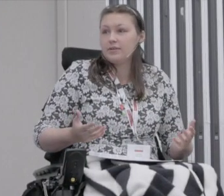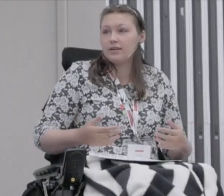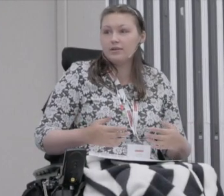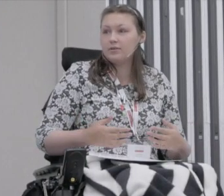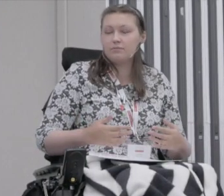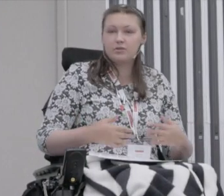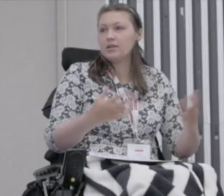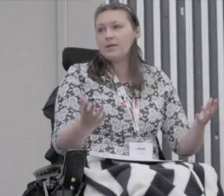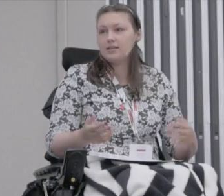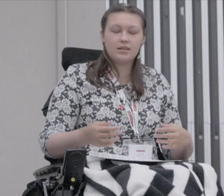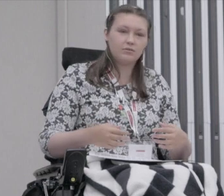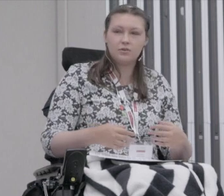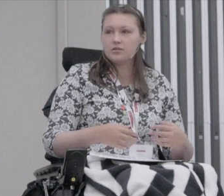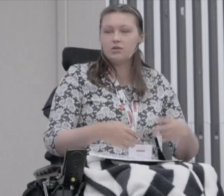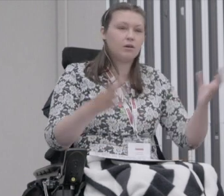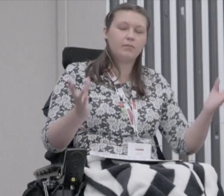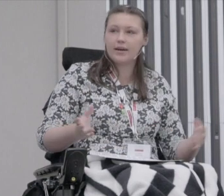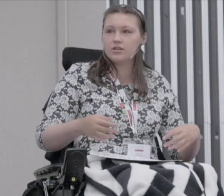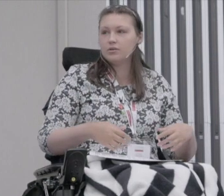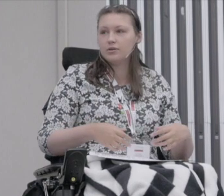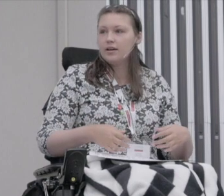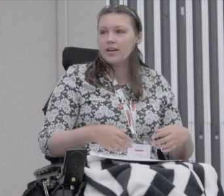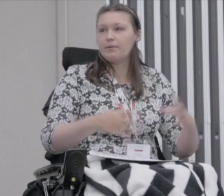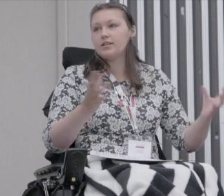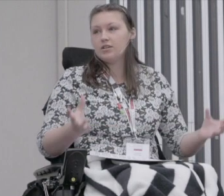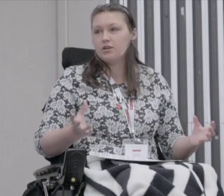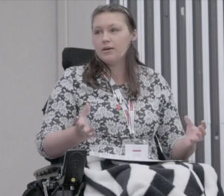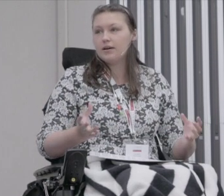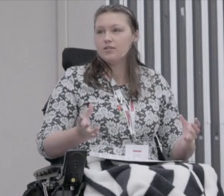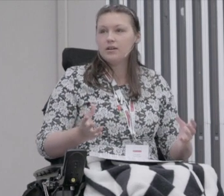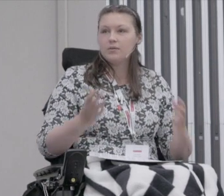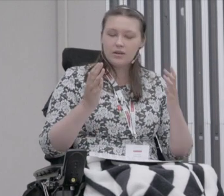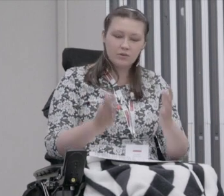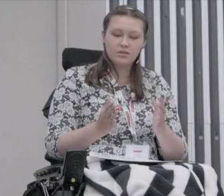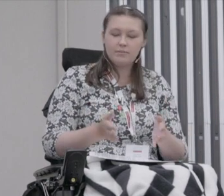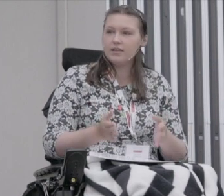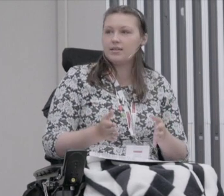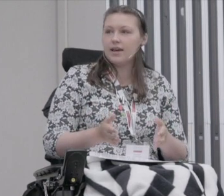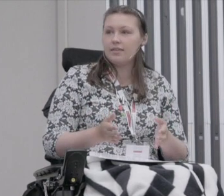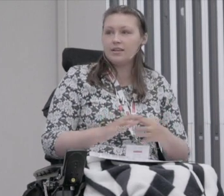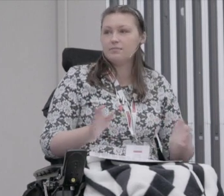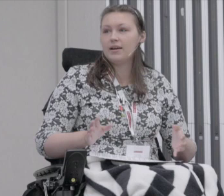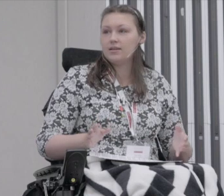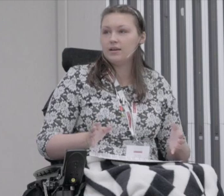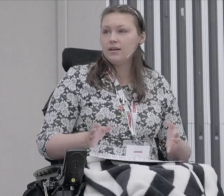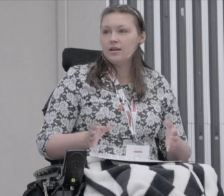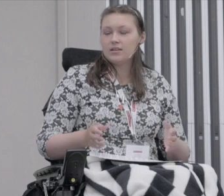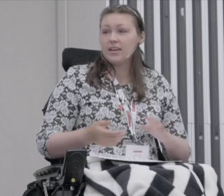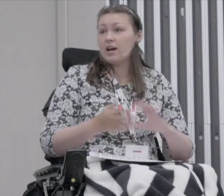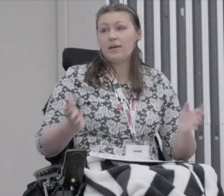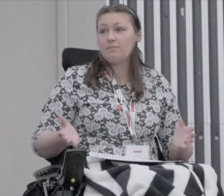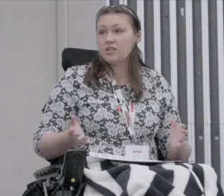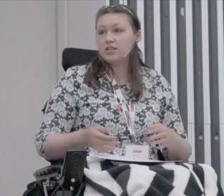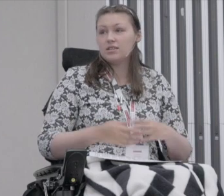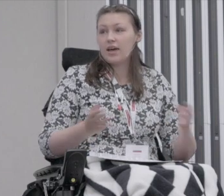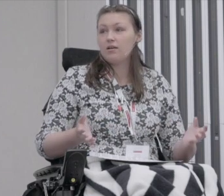feel, you know, you're too expensive, you're too complex, you're expecting too much. When you've got someone that's there, that doesn't matter, doesn't